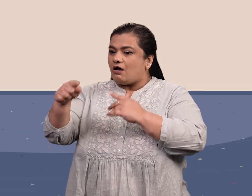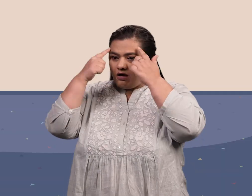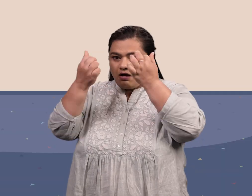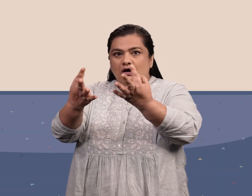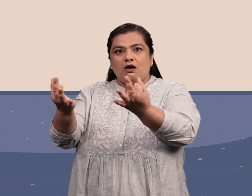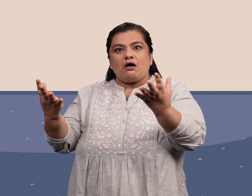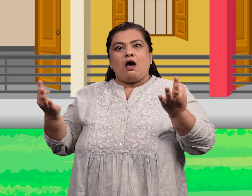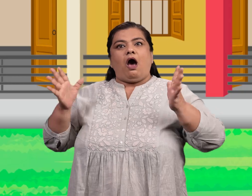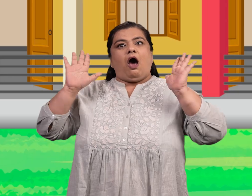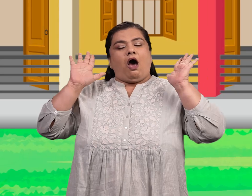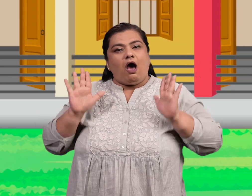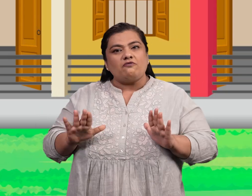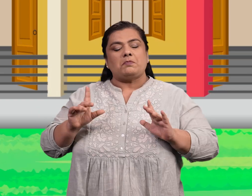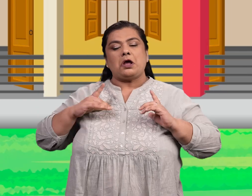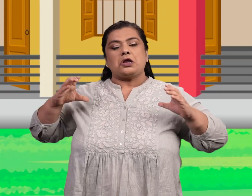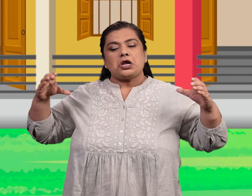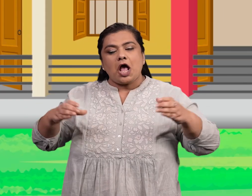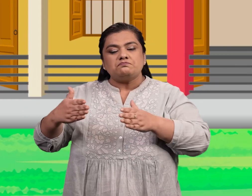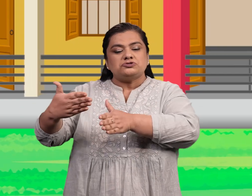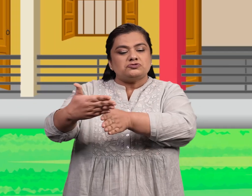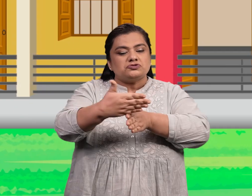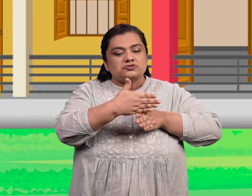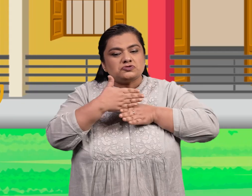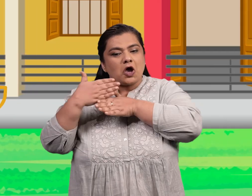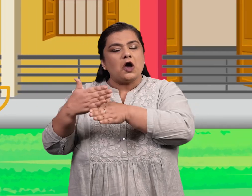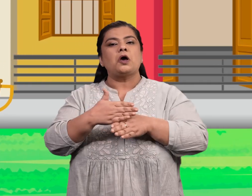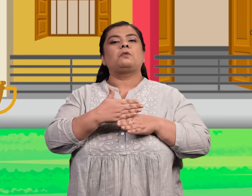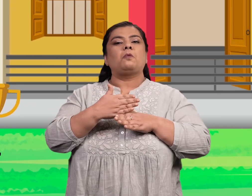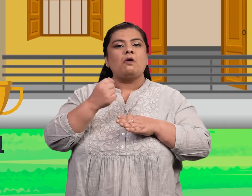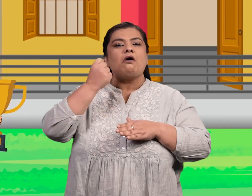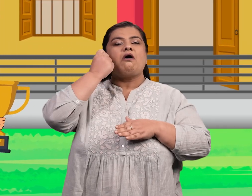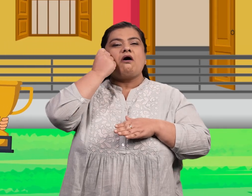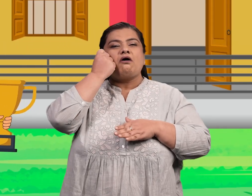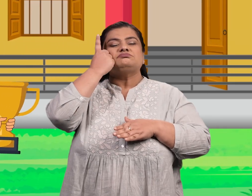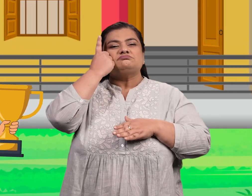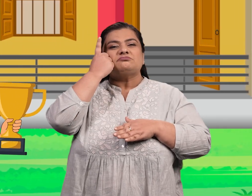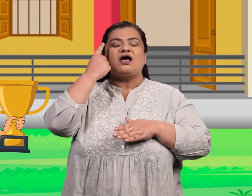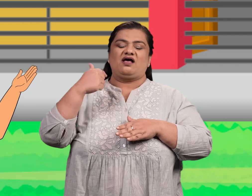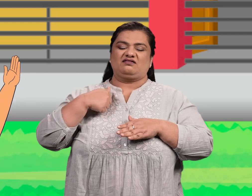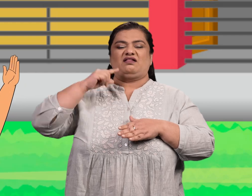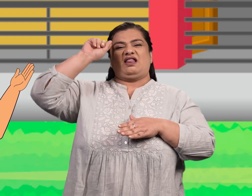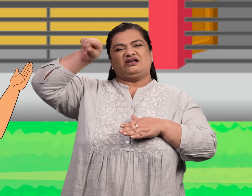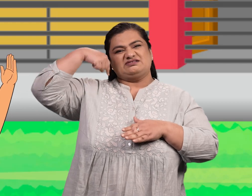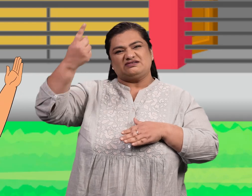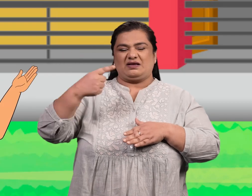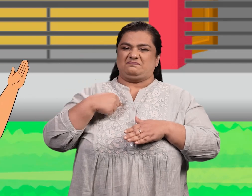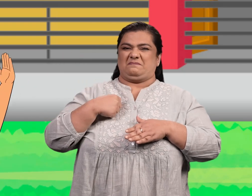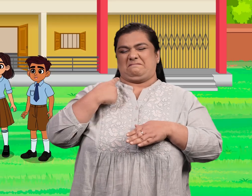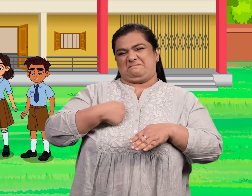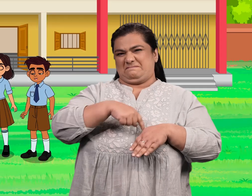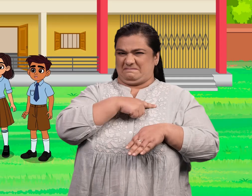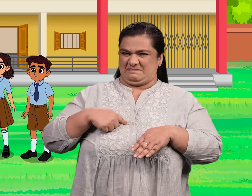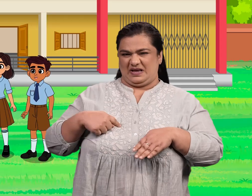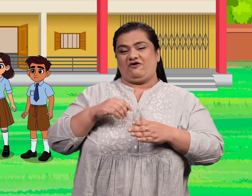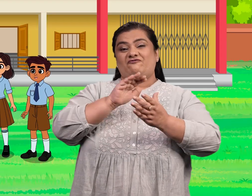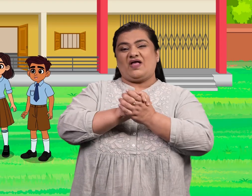own unique talents, and Bharat realized that working together as a team was the key to winning. Bharat